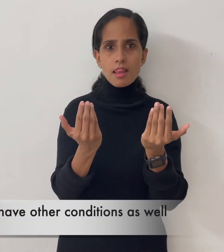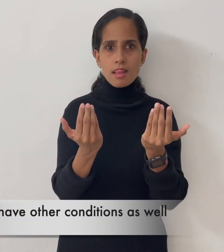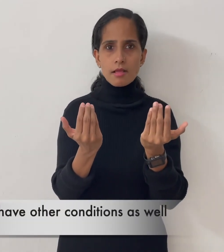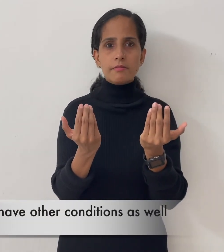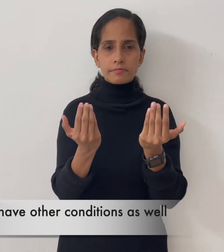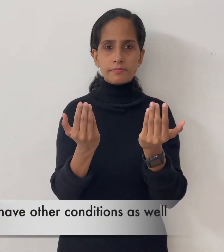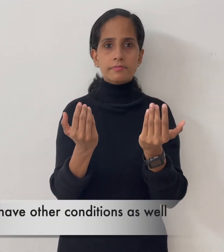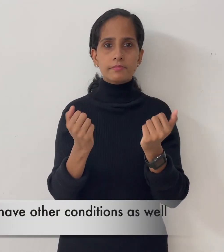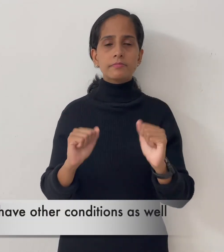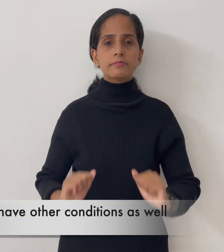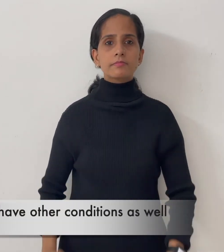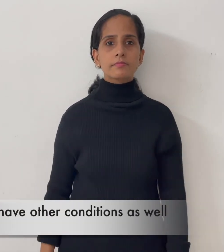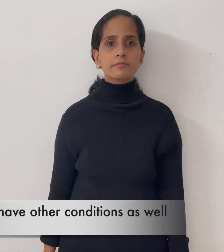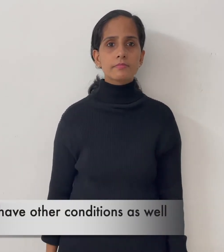well.